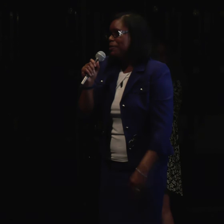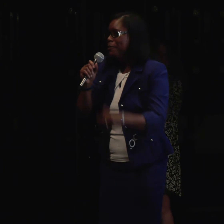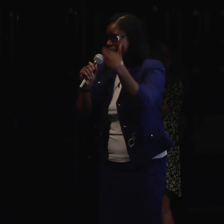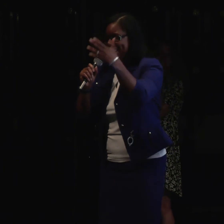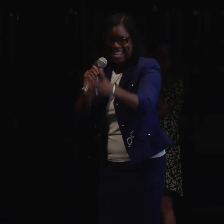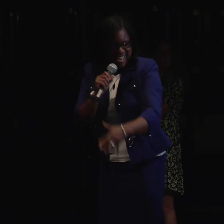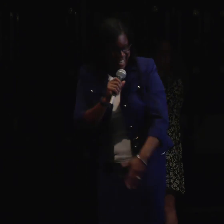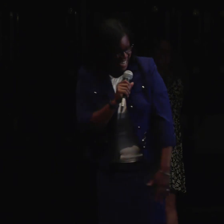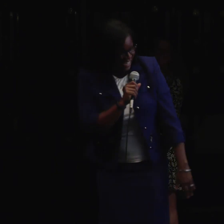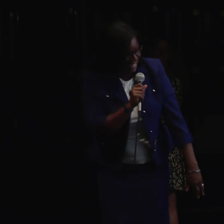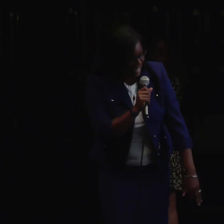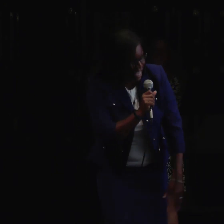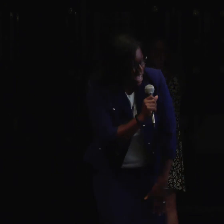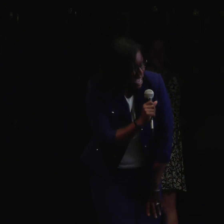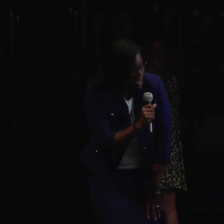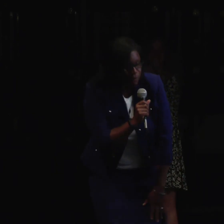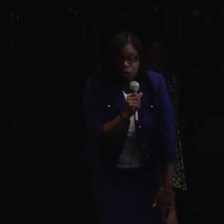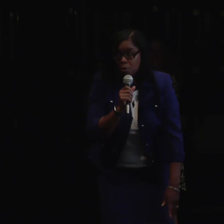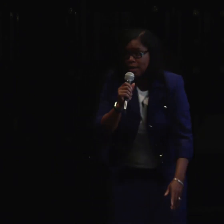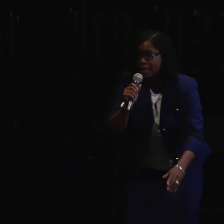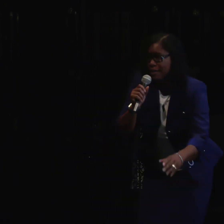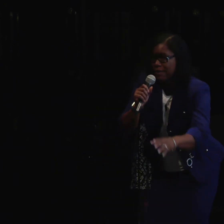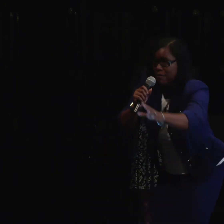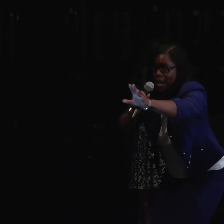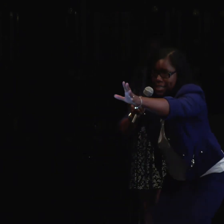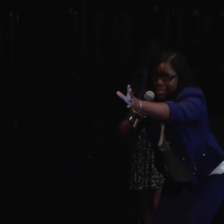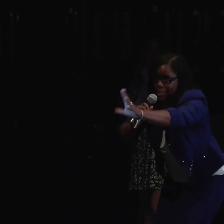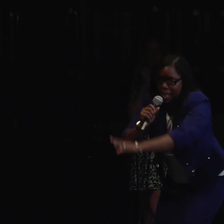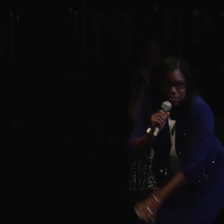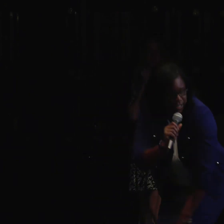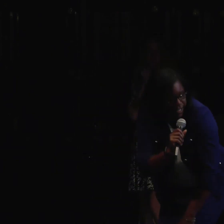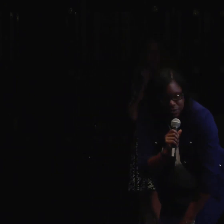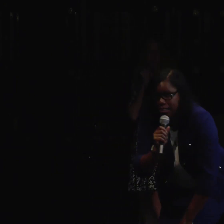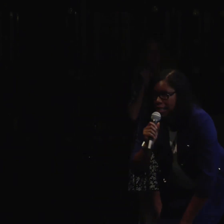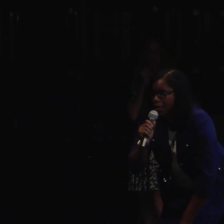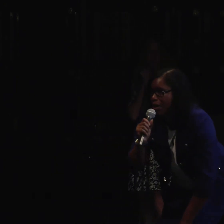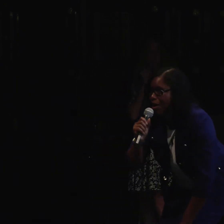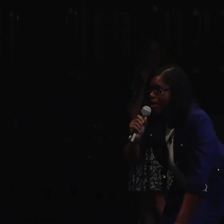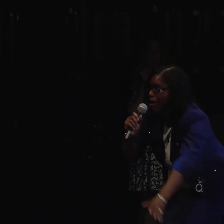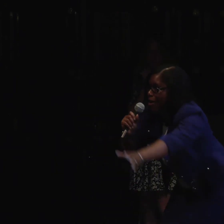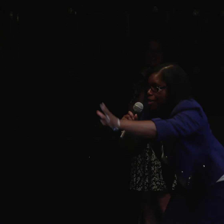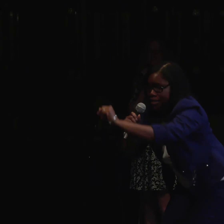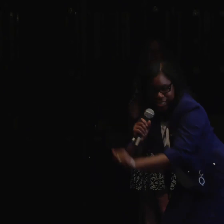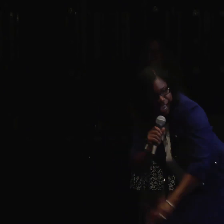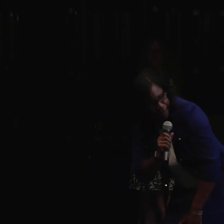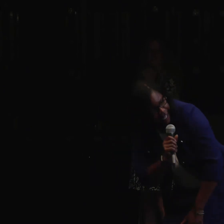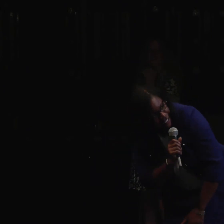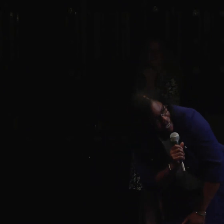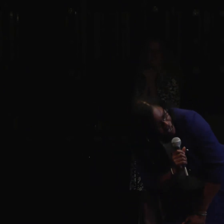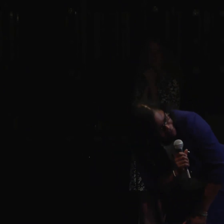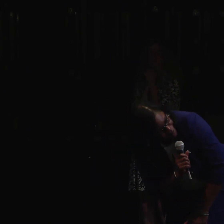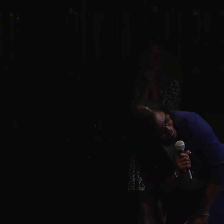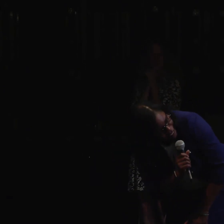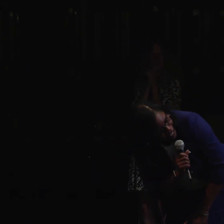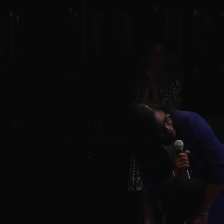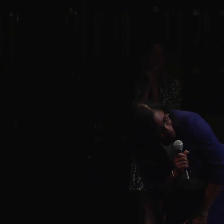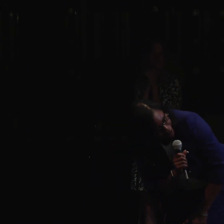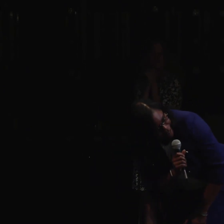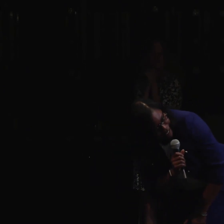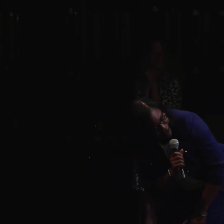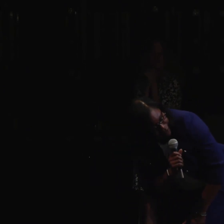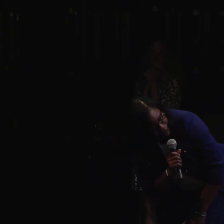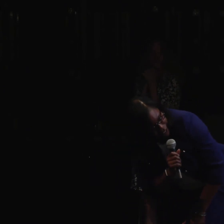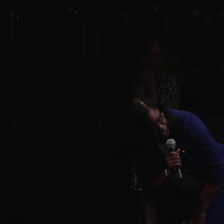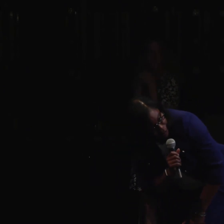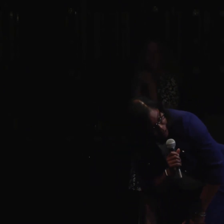field trips. Are we getting this? And if you could give advice, look out there. Can you see all the staff? That's everybody that